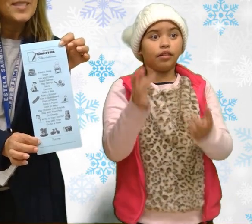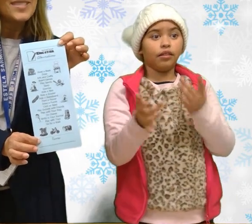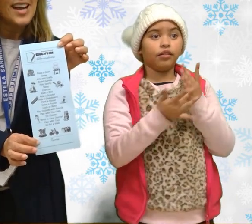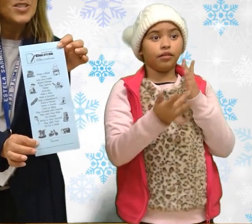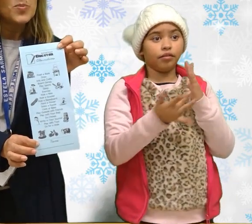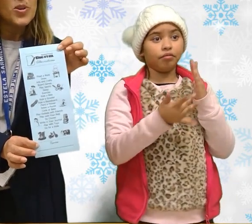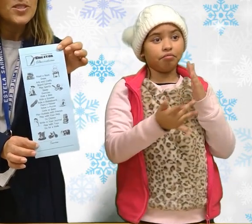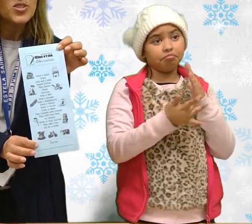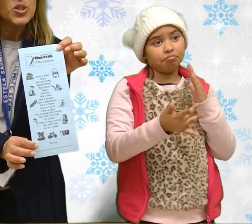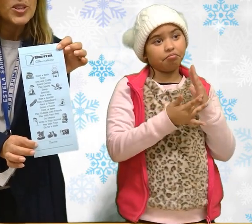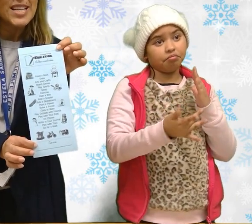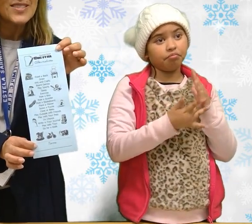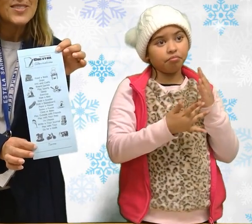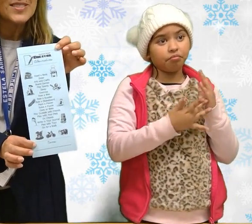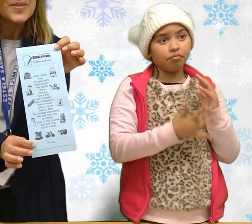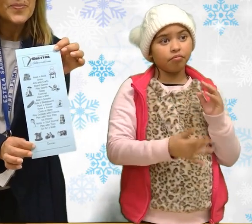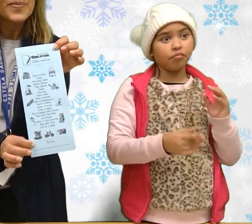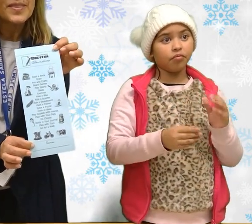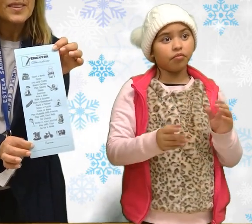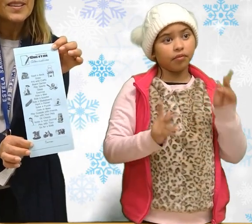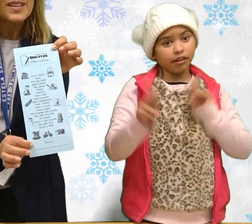and Ms. Sizemore's students.